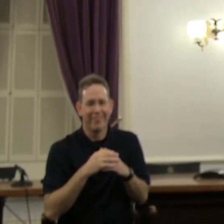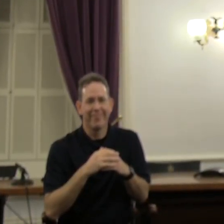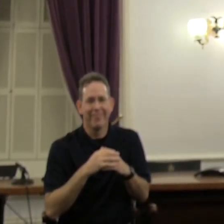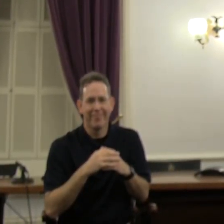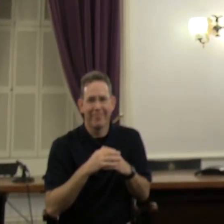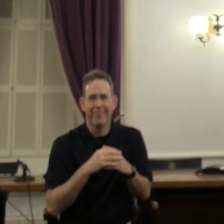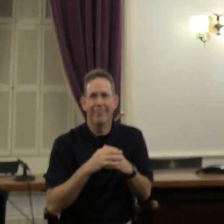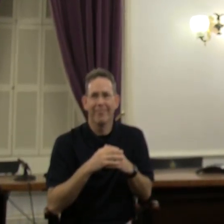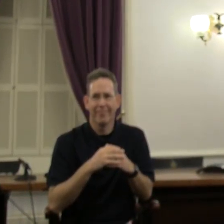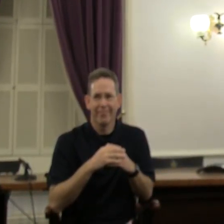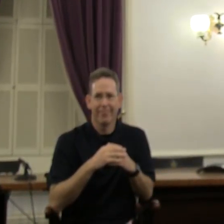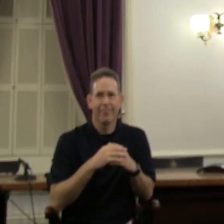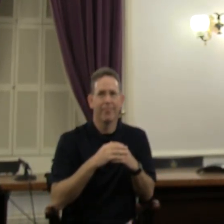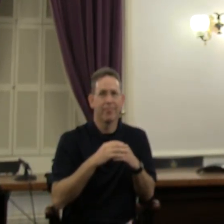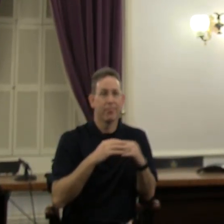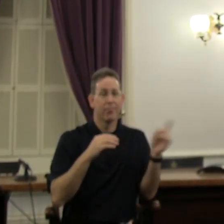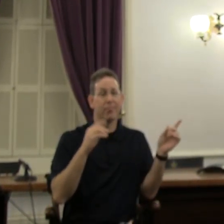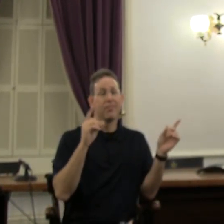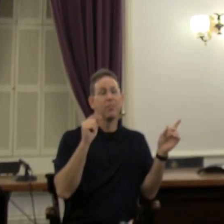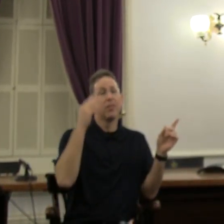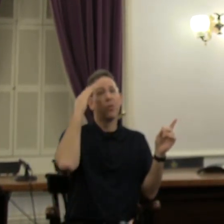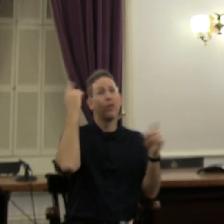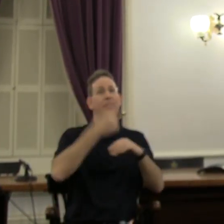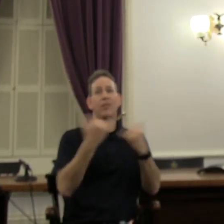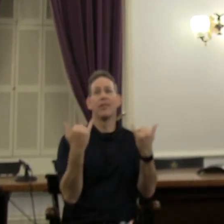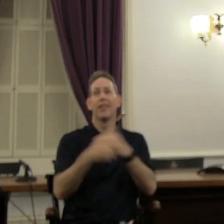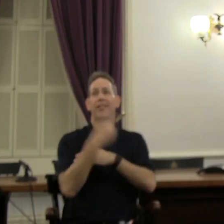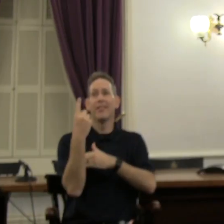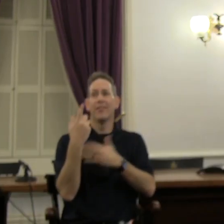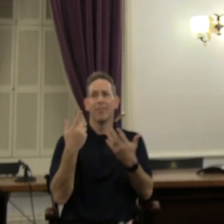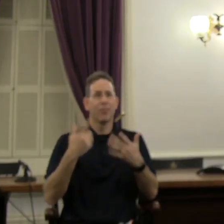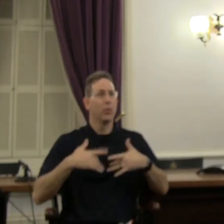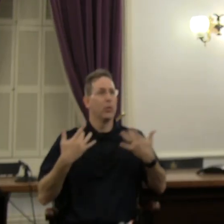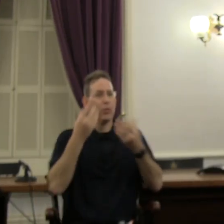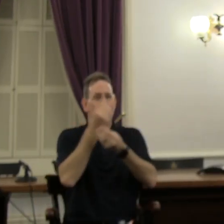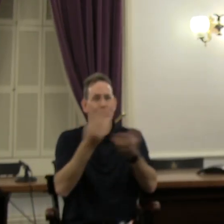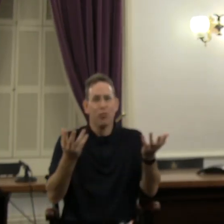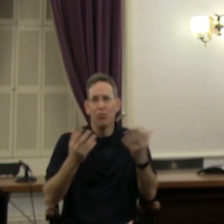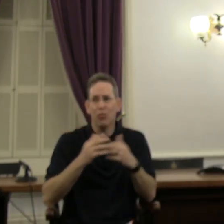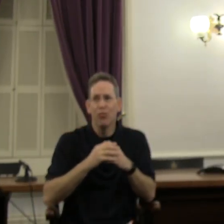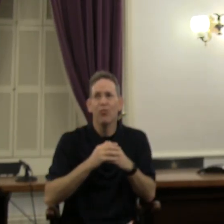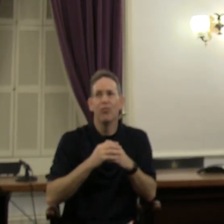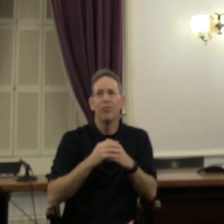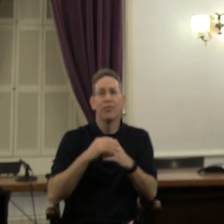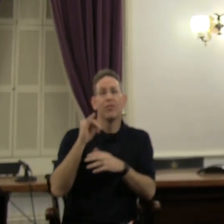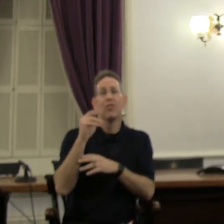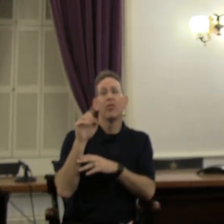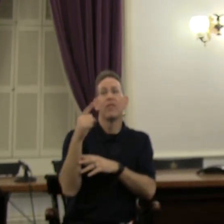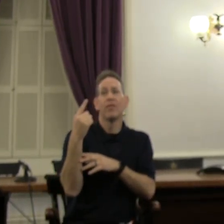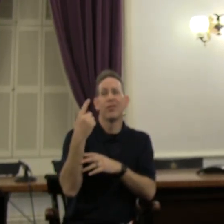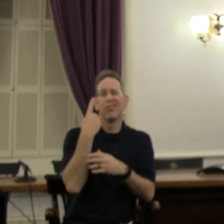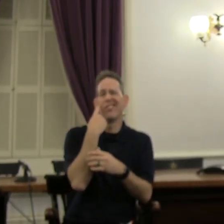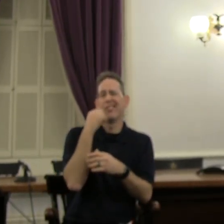Thank you. A bit of good news that I want to share with the disability